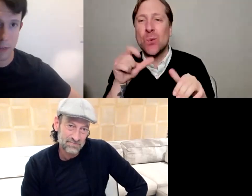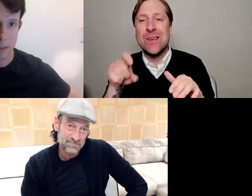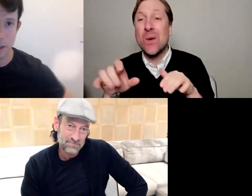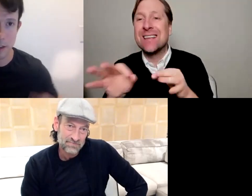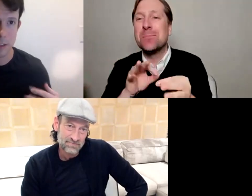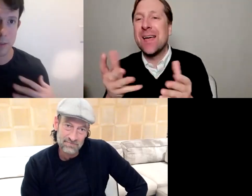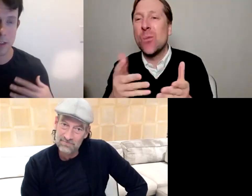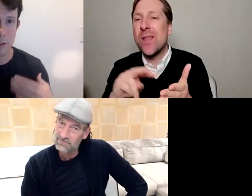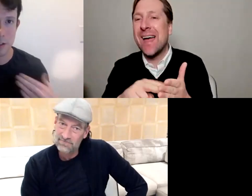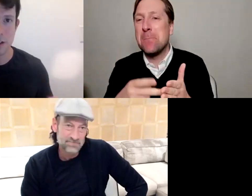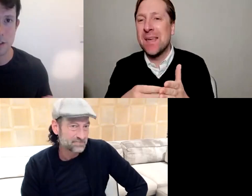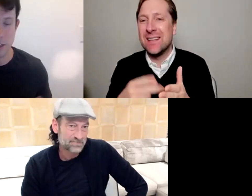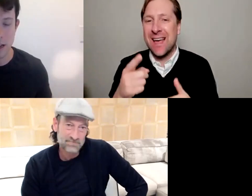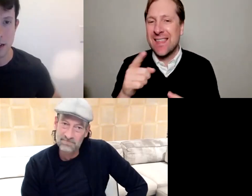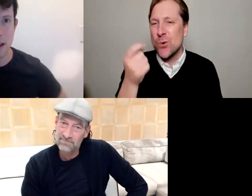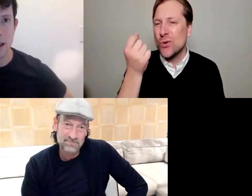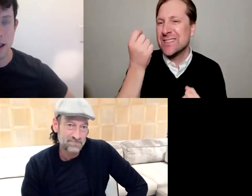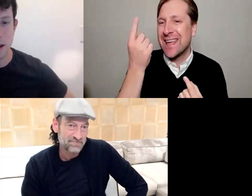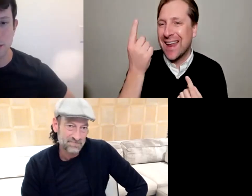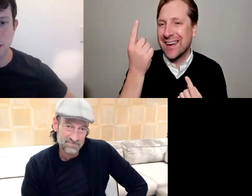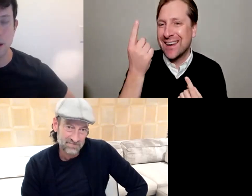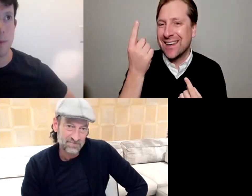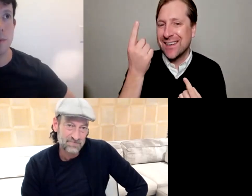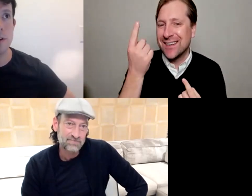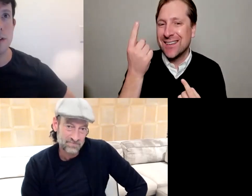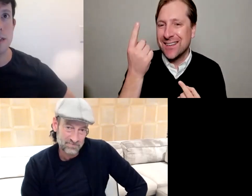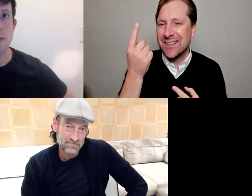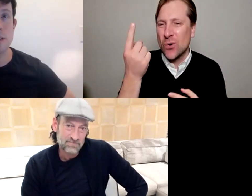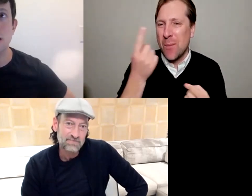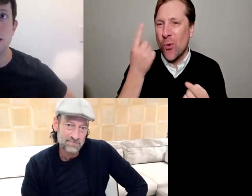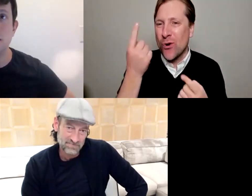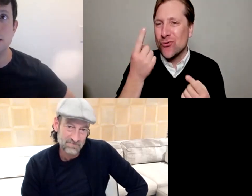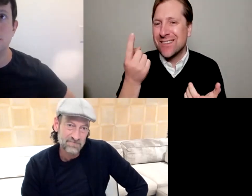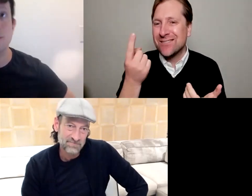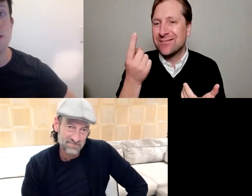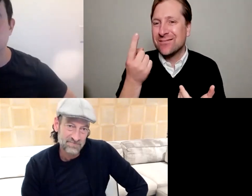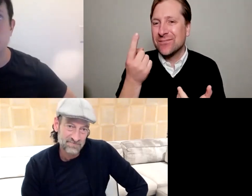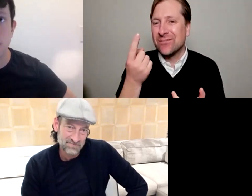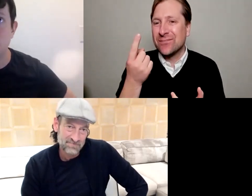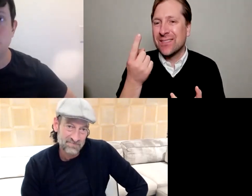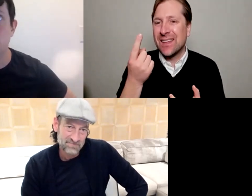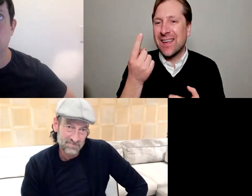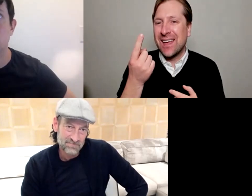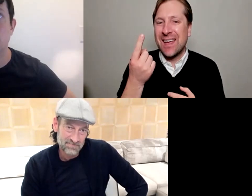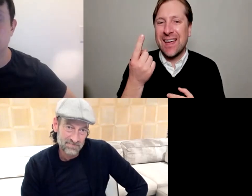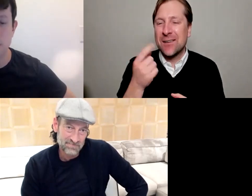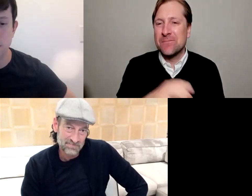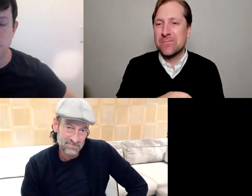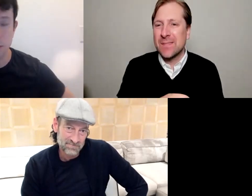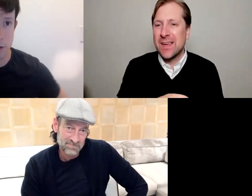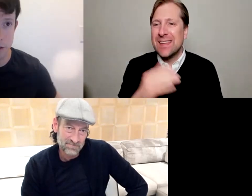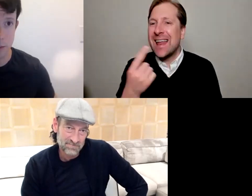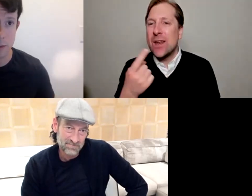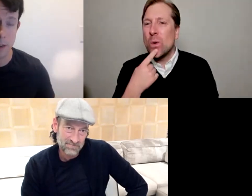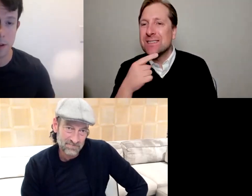that means. I think it's something that you just understand. And I'm wondering if there's any version of that where anyone said, oh,